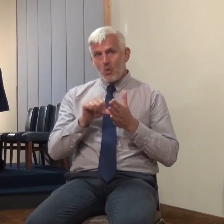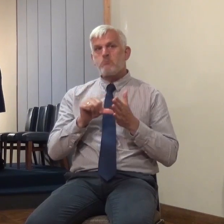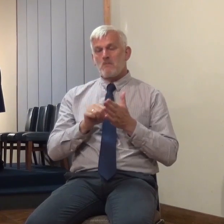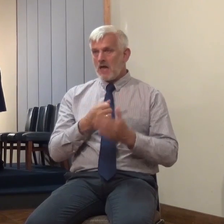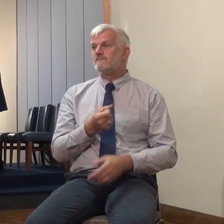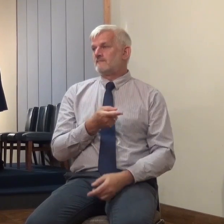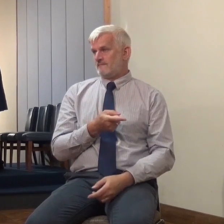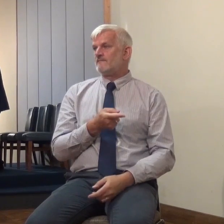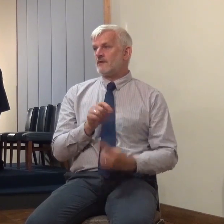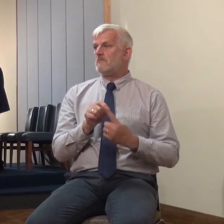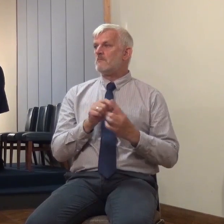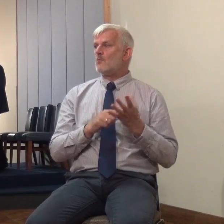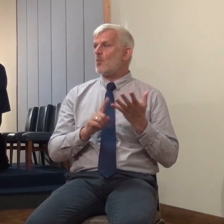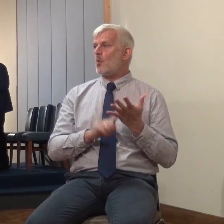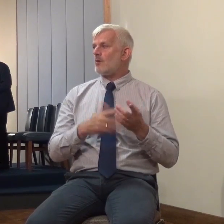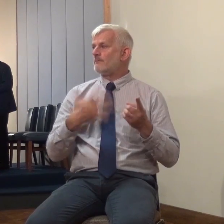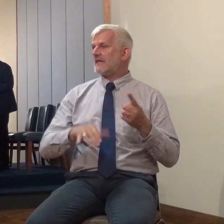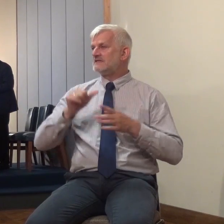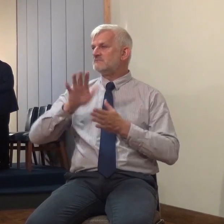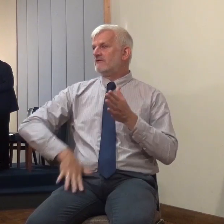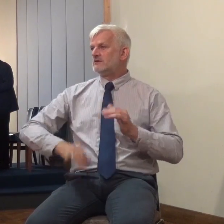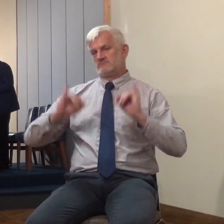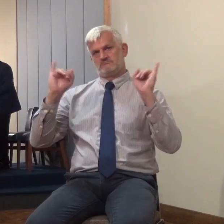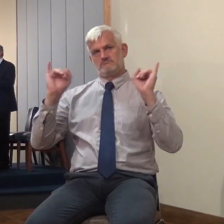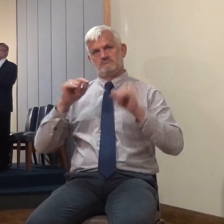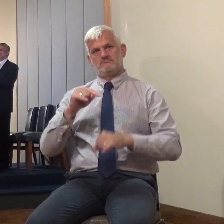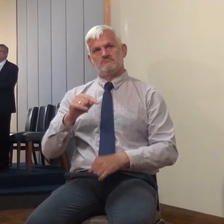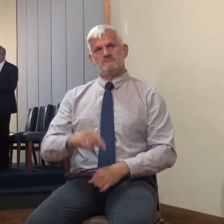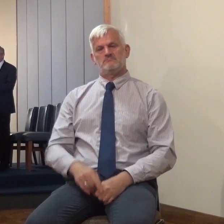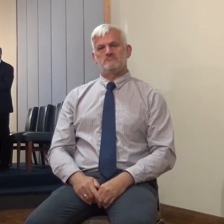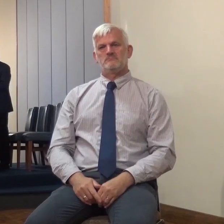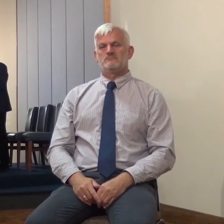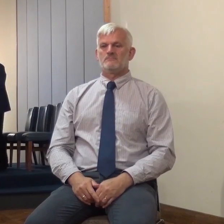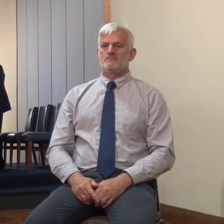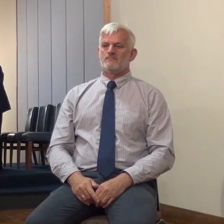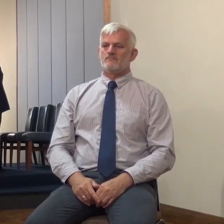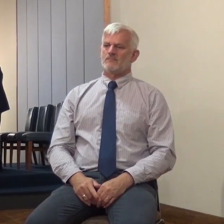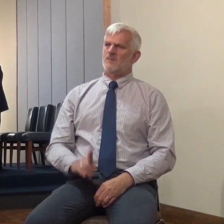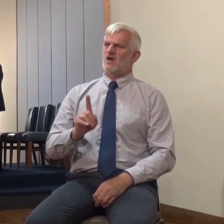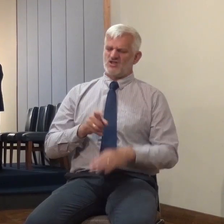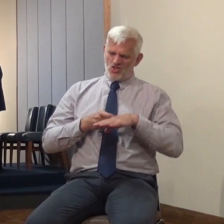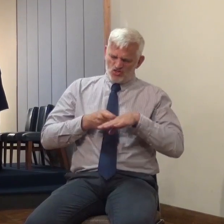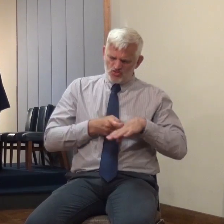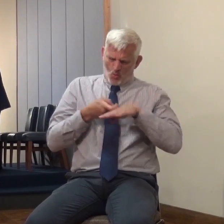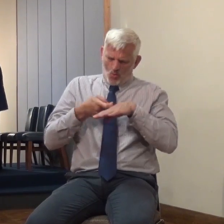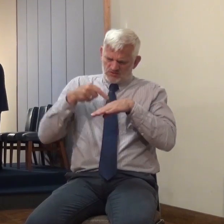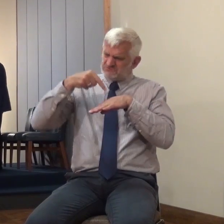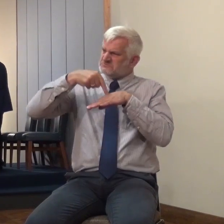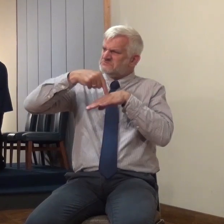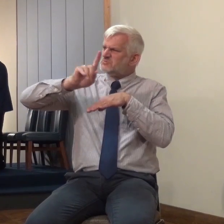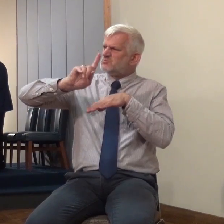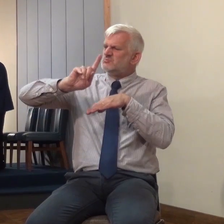the apostle was experiencing. But what is the thing that he is referring to